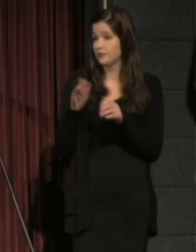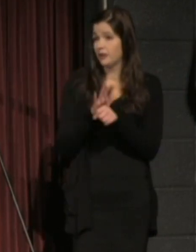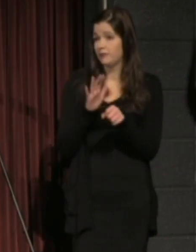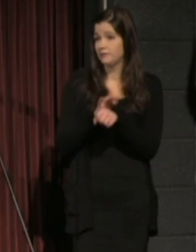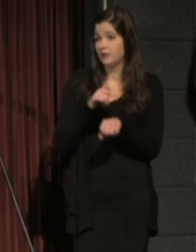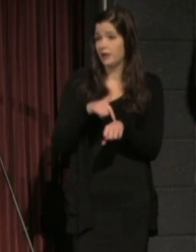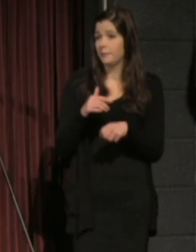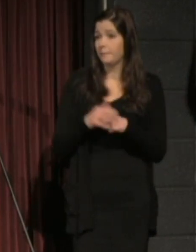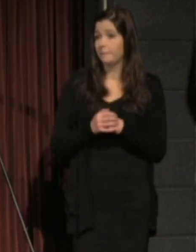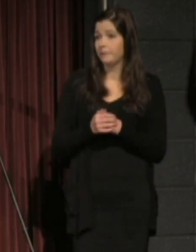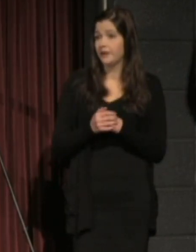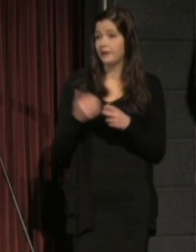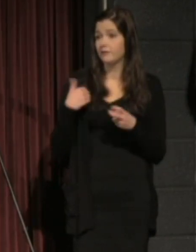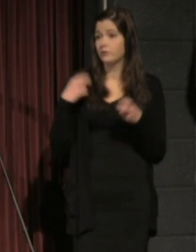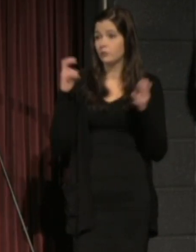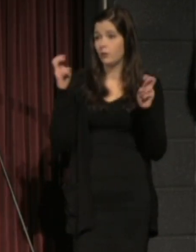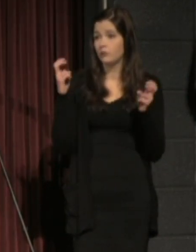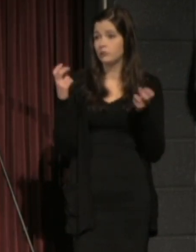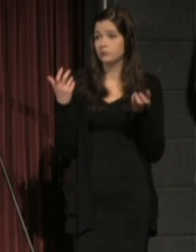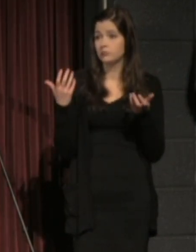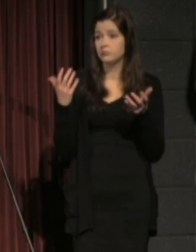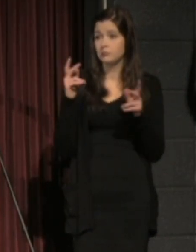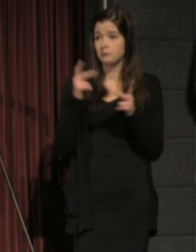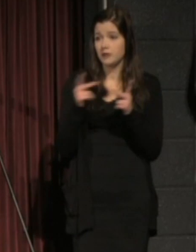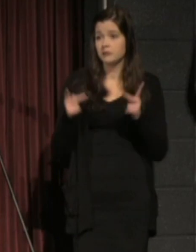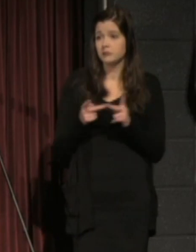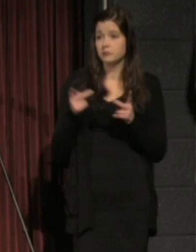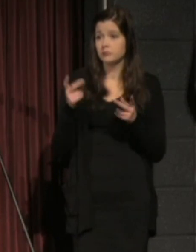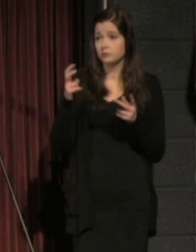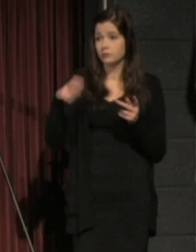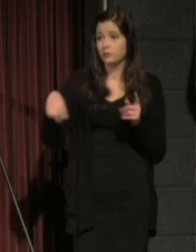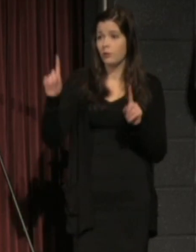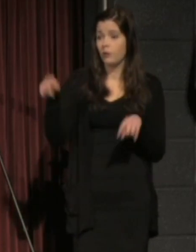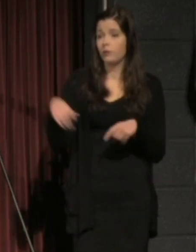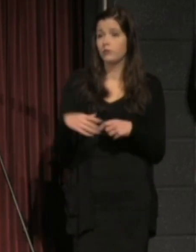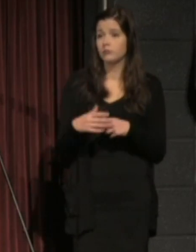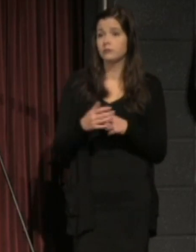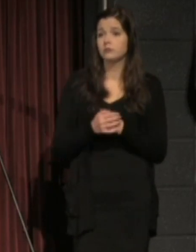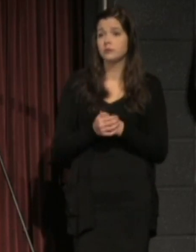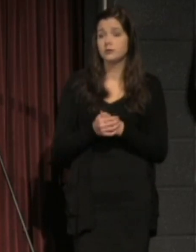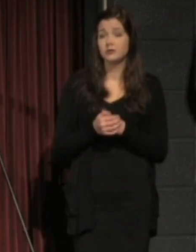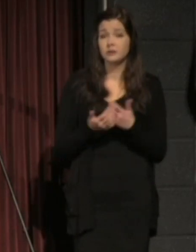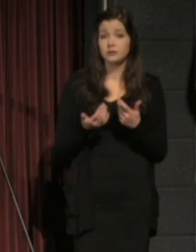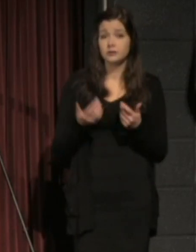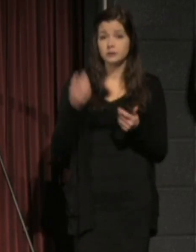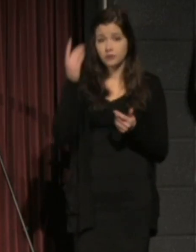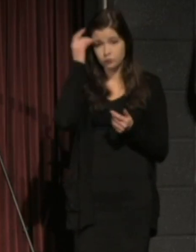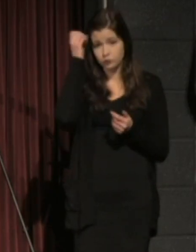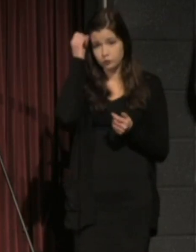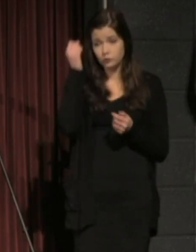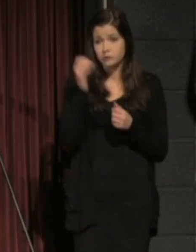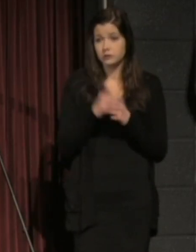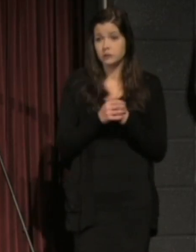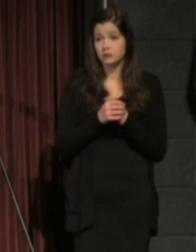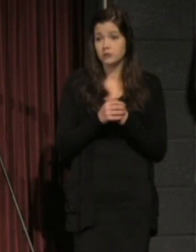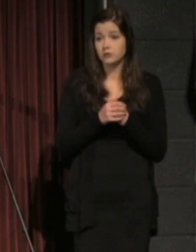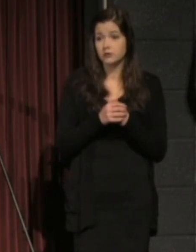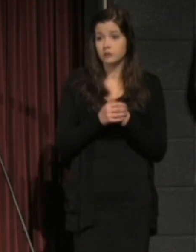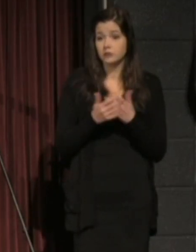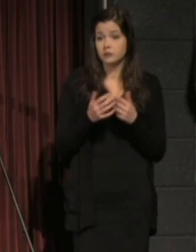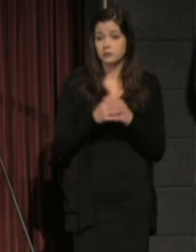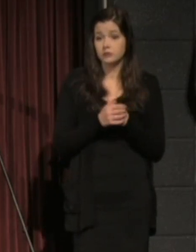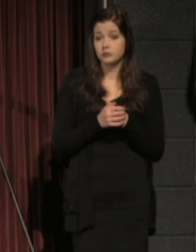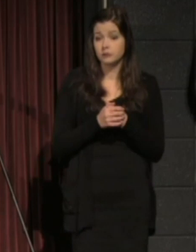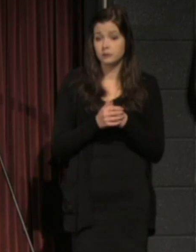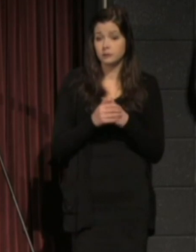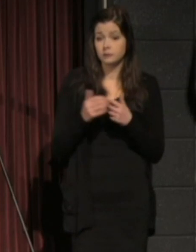all-time favorite book, All the Places You'll Go by Dr. Seuss. And the quote goes, I'm afraid you'll play lonely games. Games you